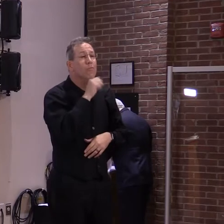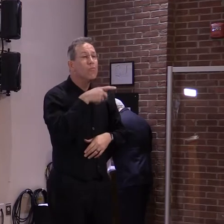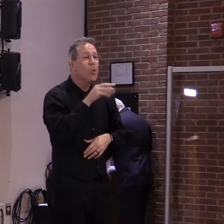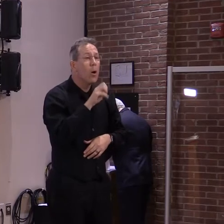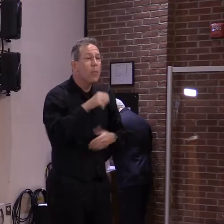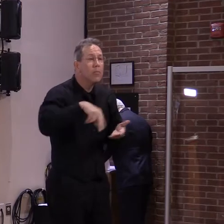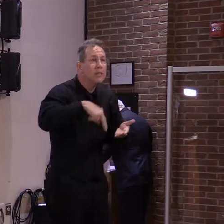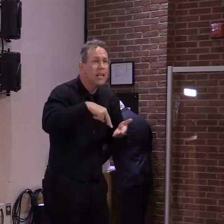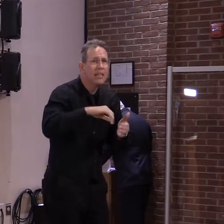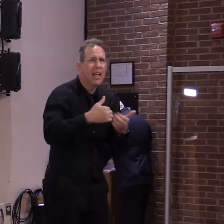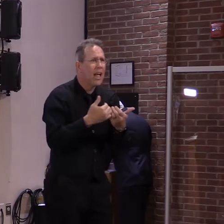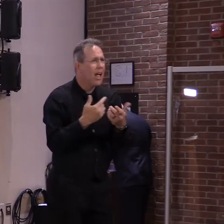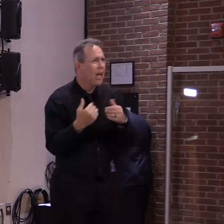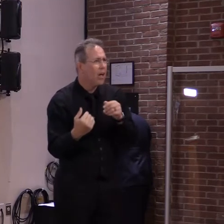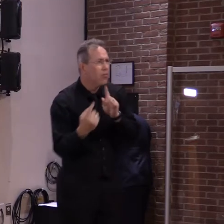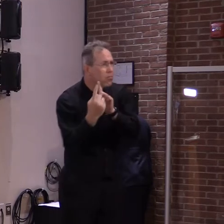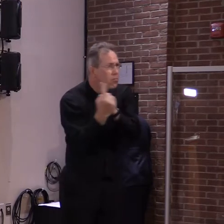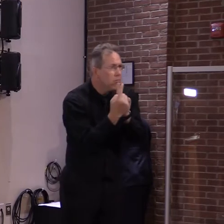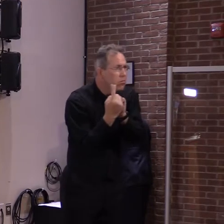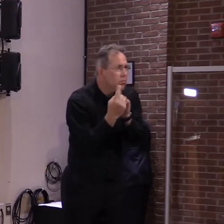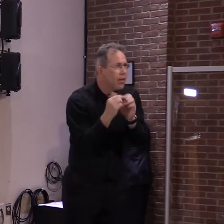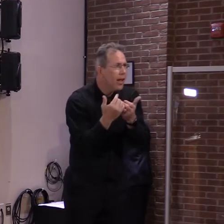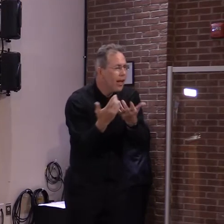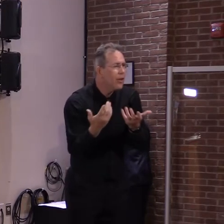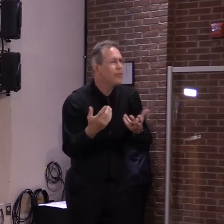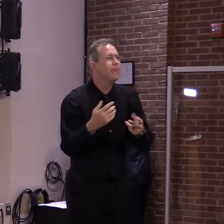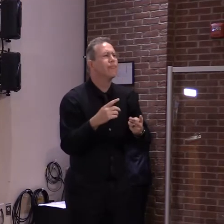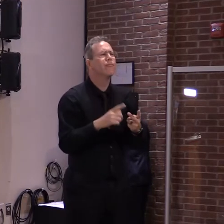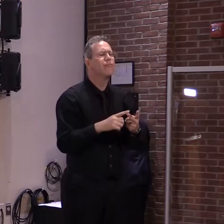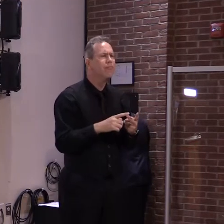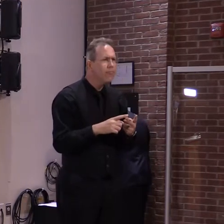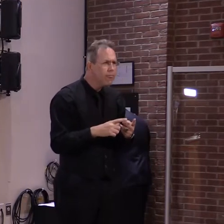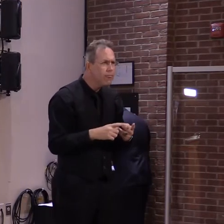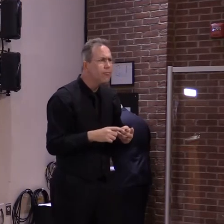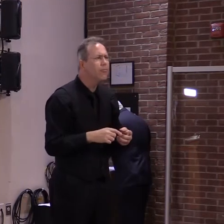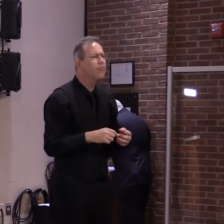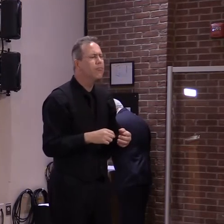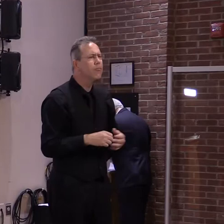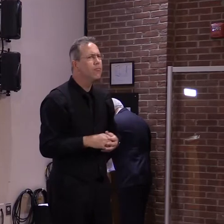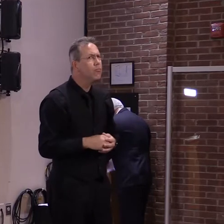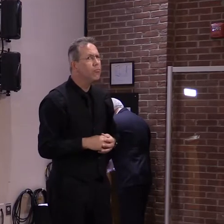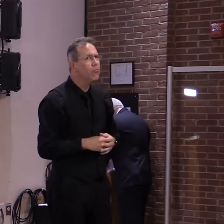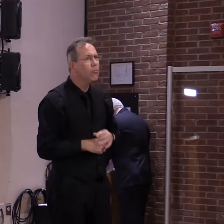classroom distancing requirements is not necessary at school social events like